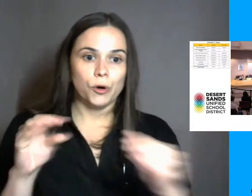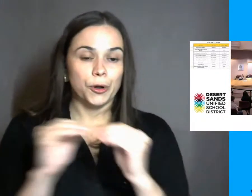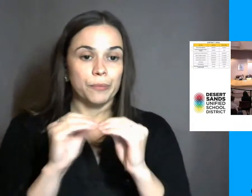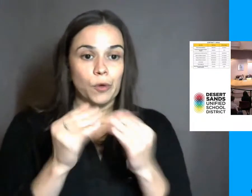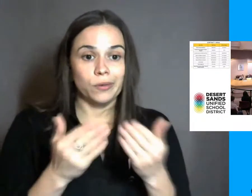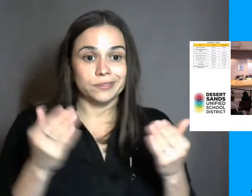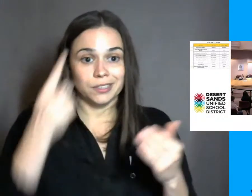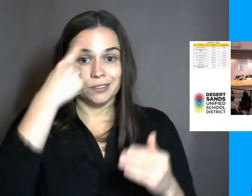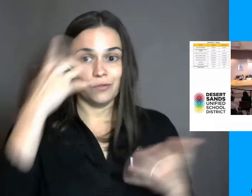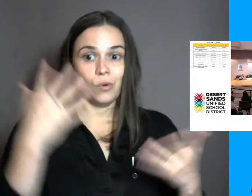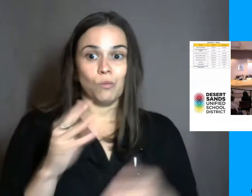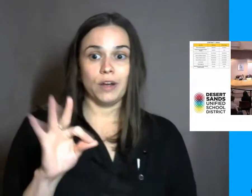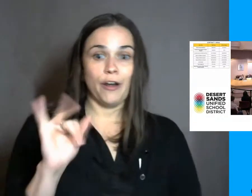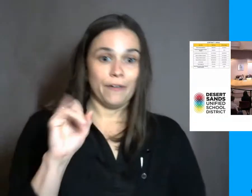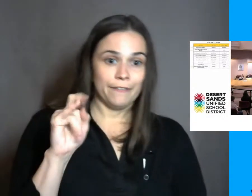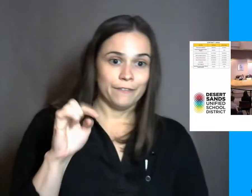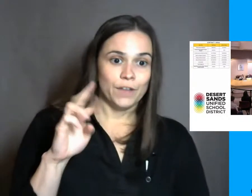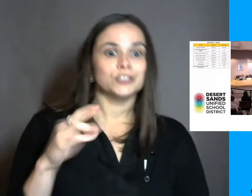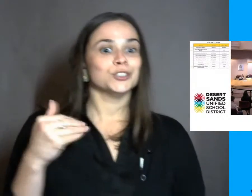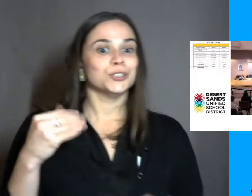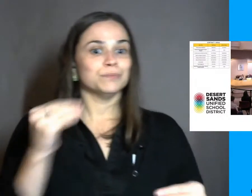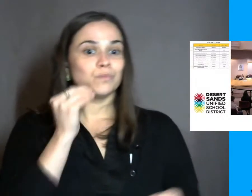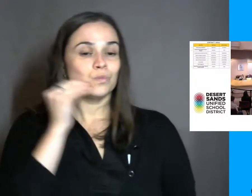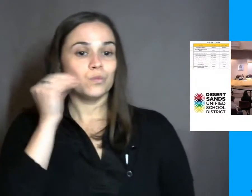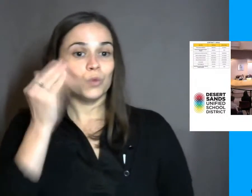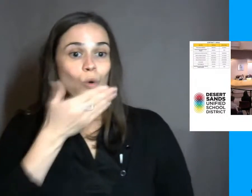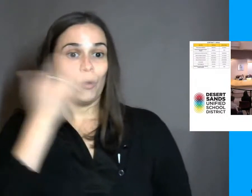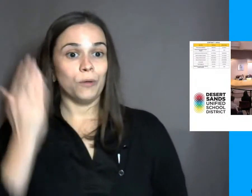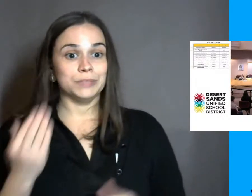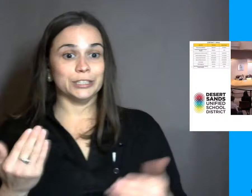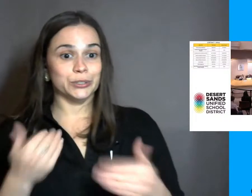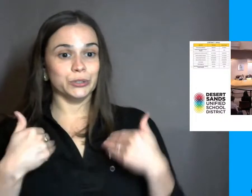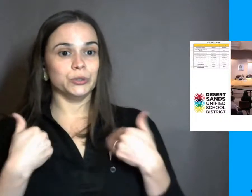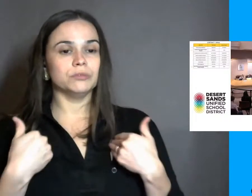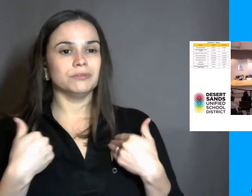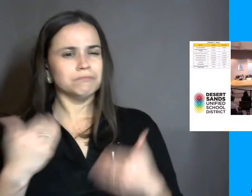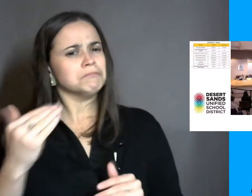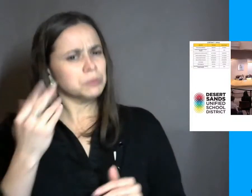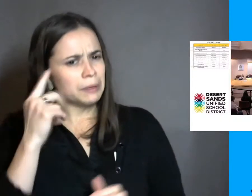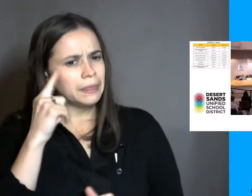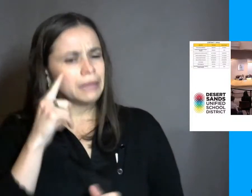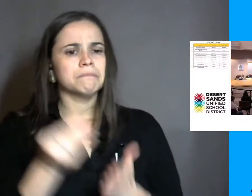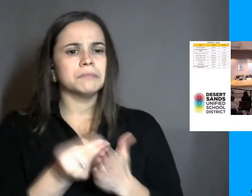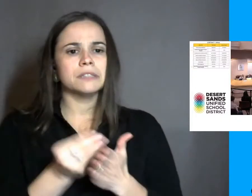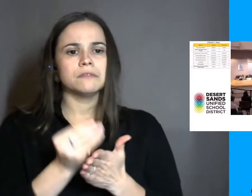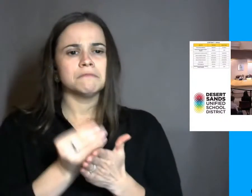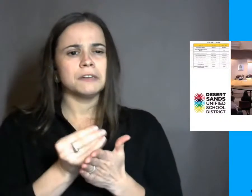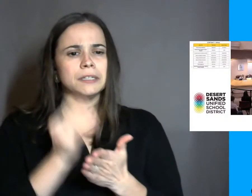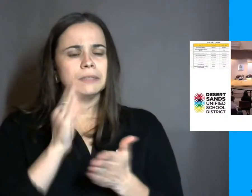youth, so we will anticipate that this funding will be spent down by the end of the year.